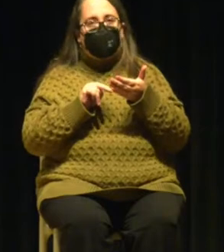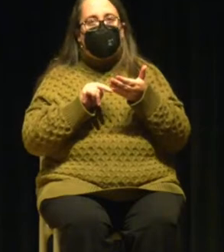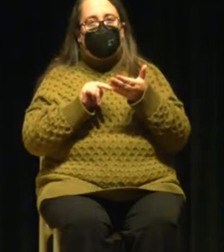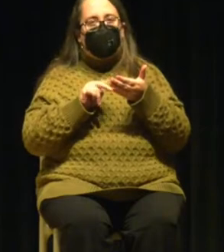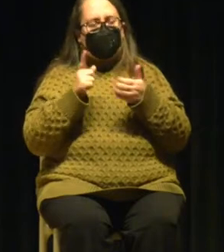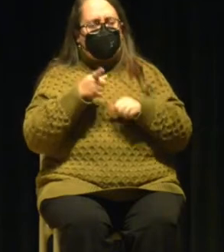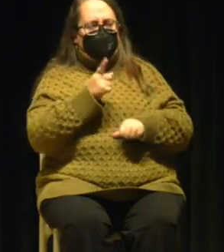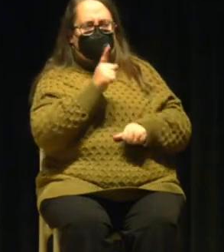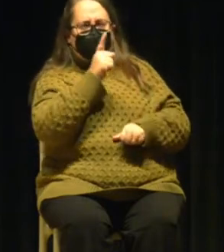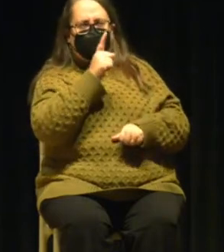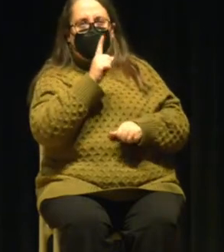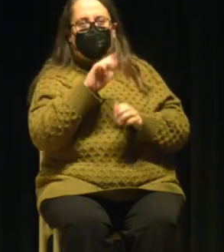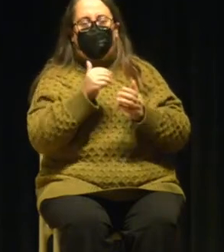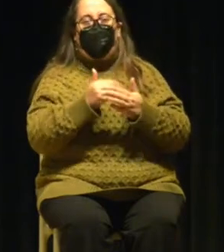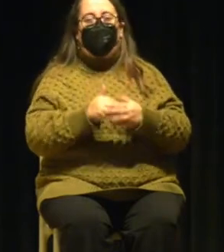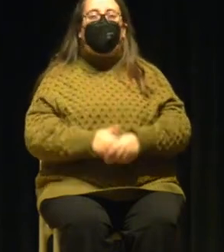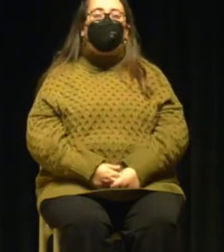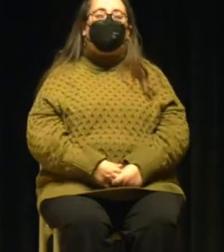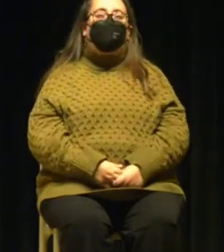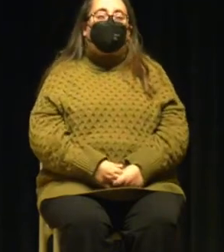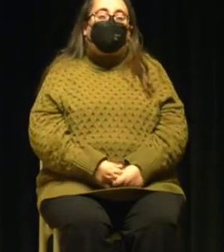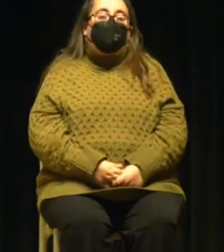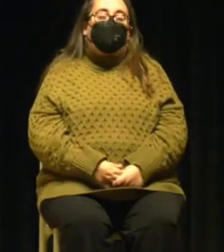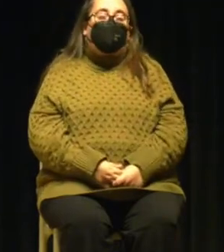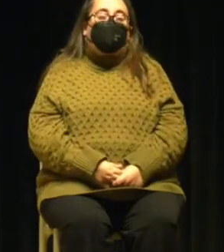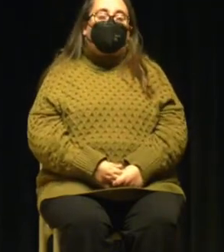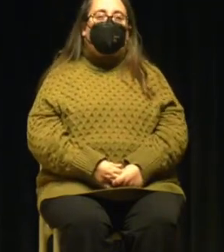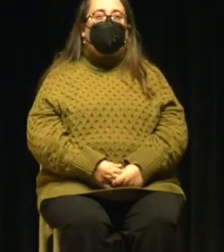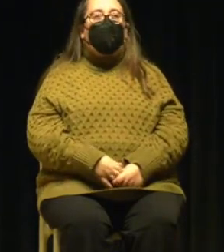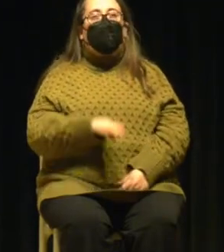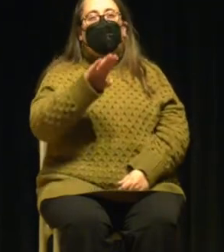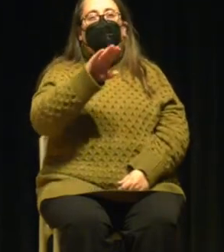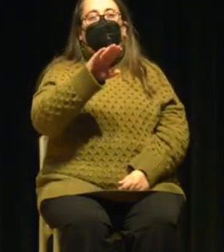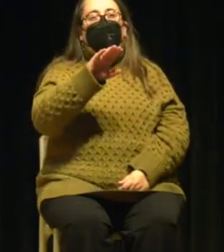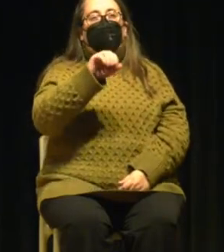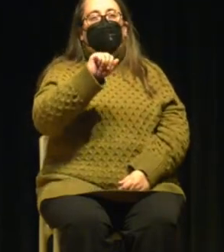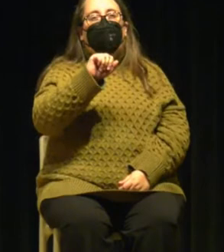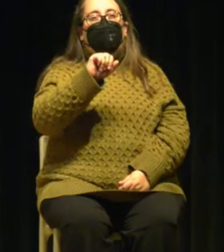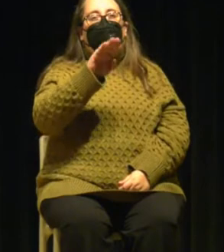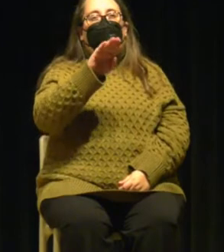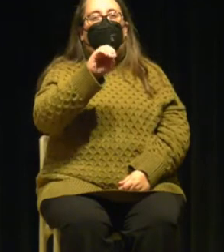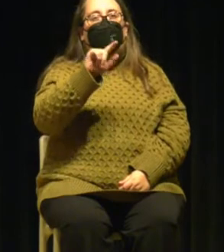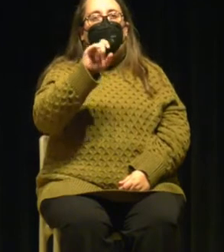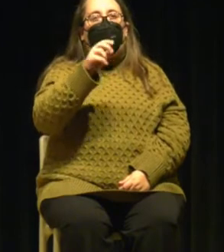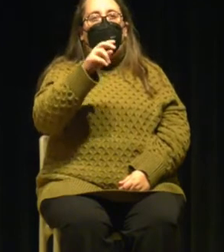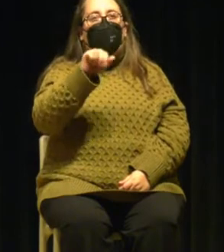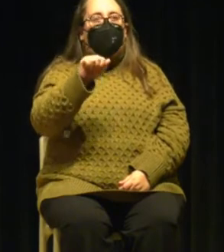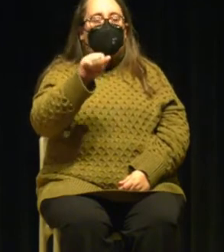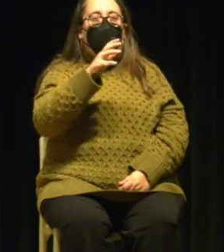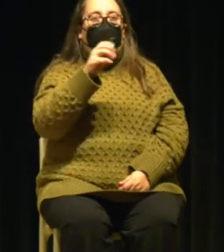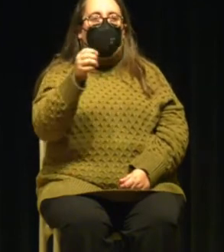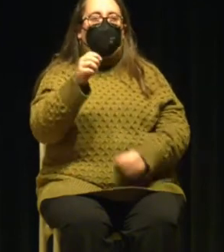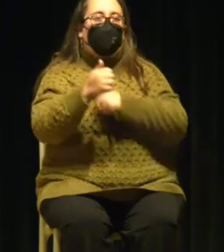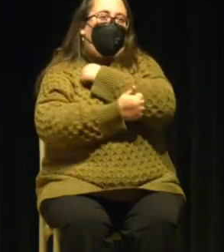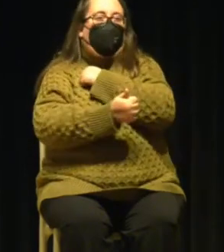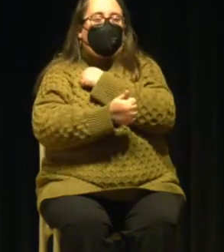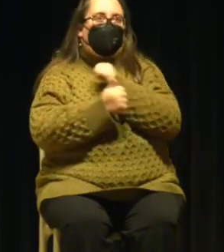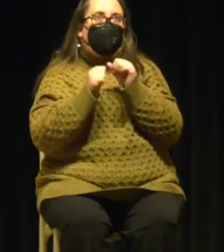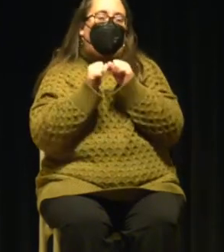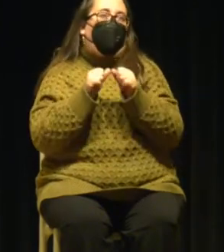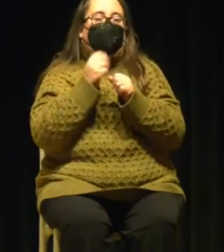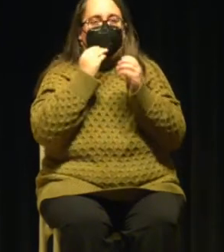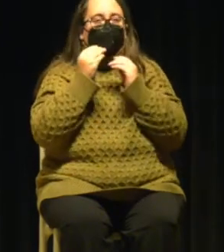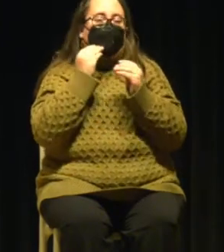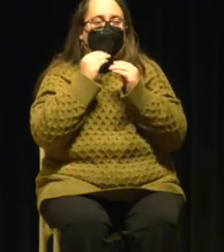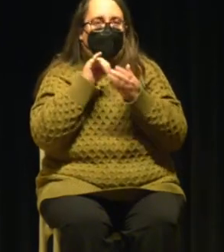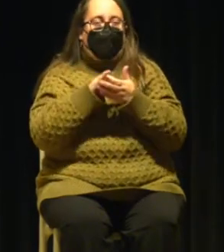have condemned it wholesale. But like, you know, bologna and crackers and just, I mean, like that's like what I'm still made up of in so many